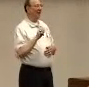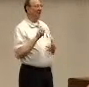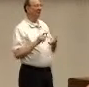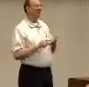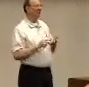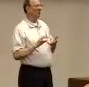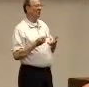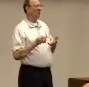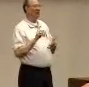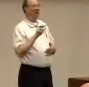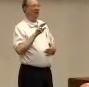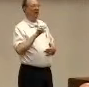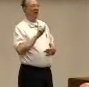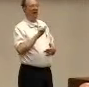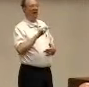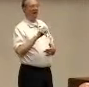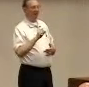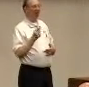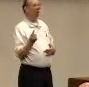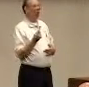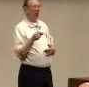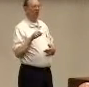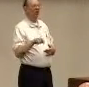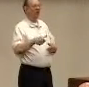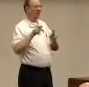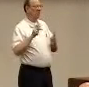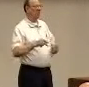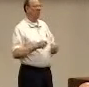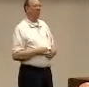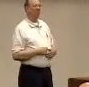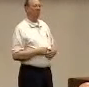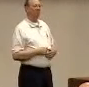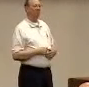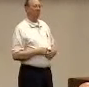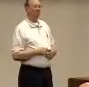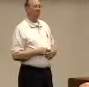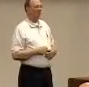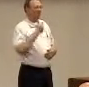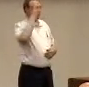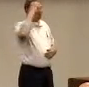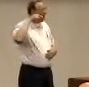Alice. Alice also was someone who